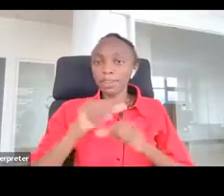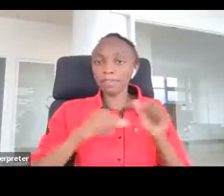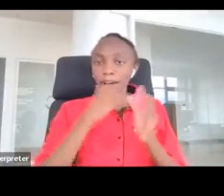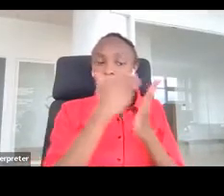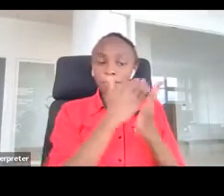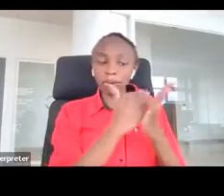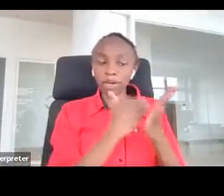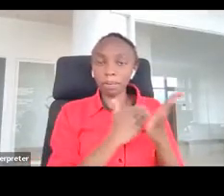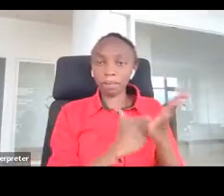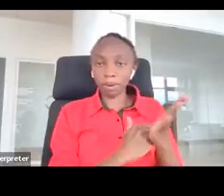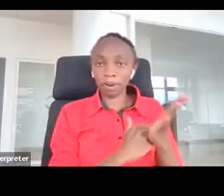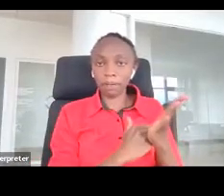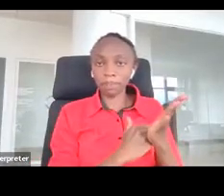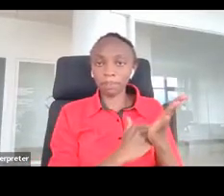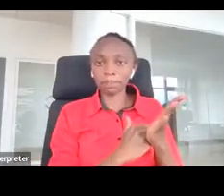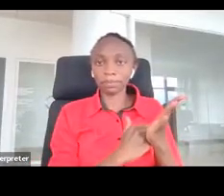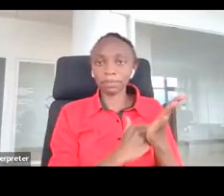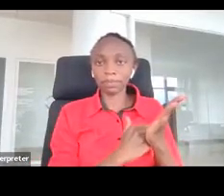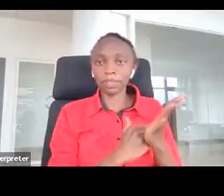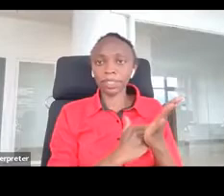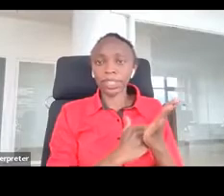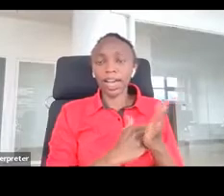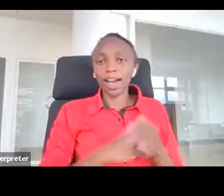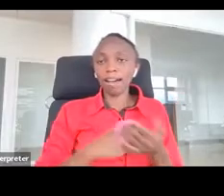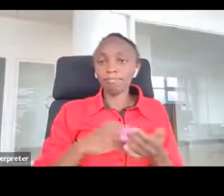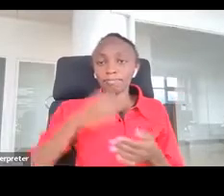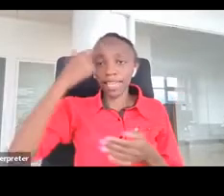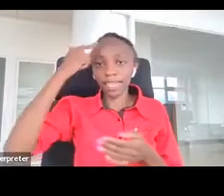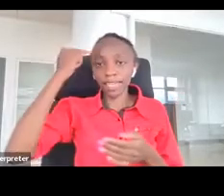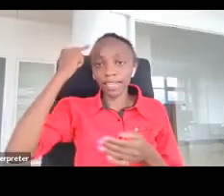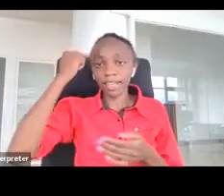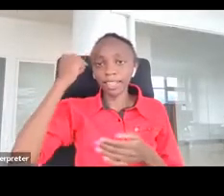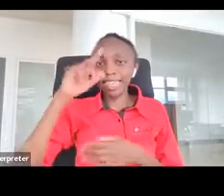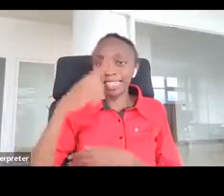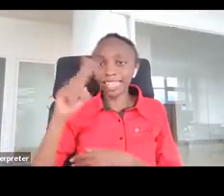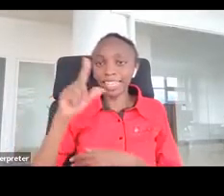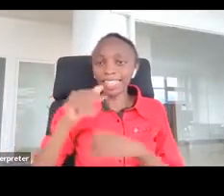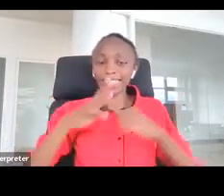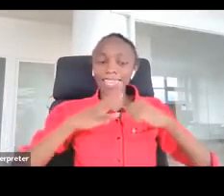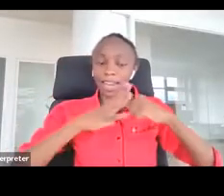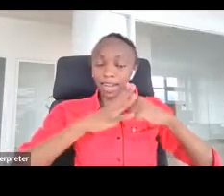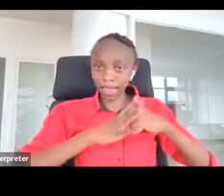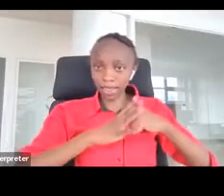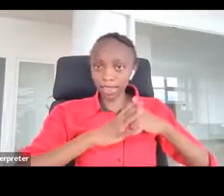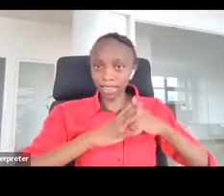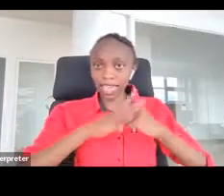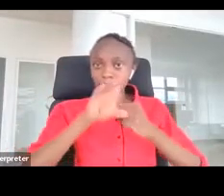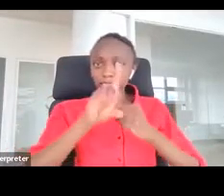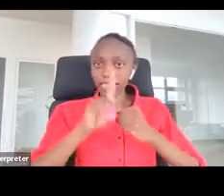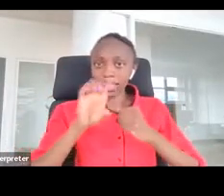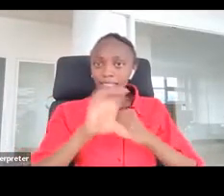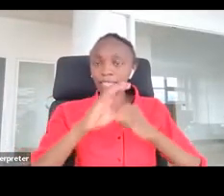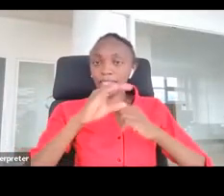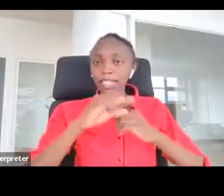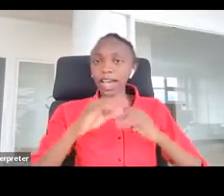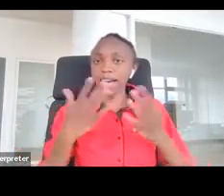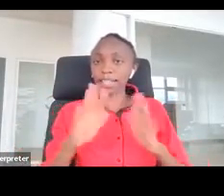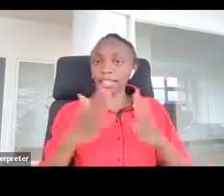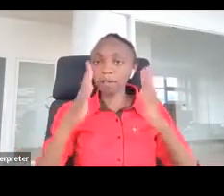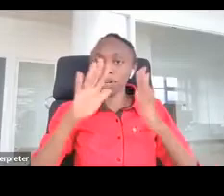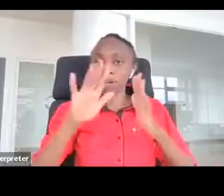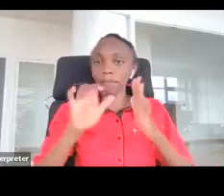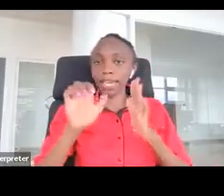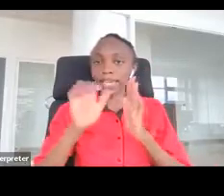where you are right, Lillian, this is the 9th Digital Essay Competition Award Ceremony by